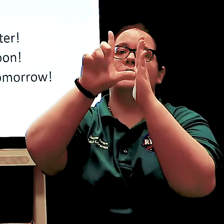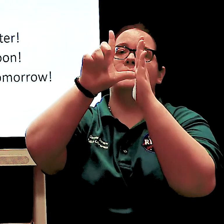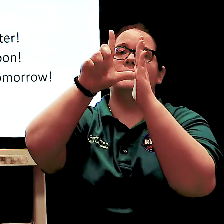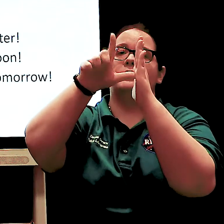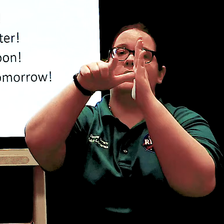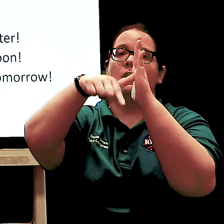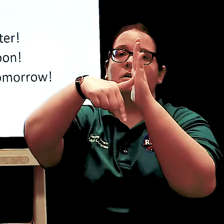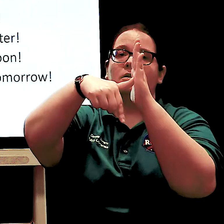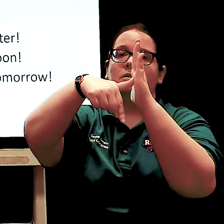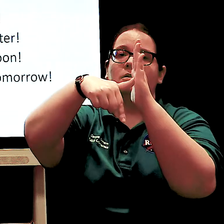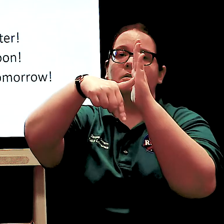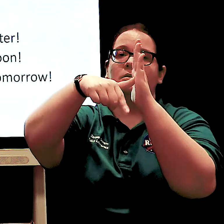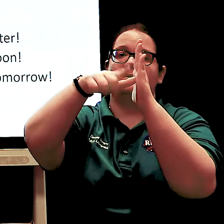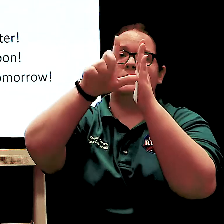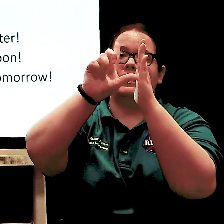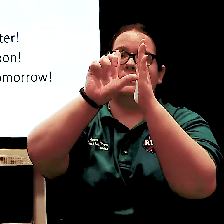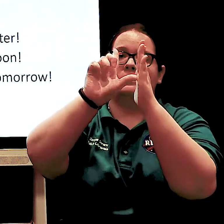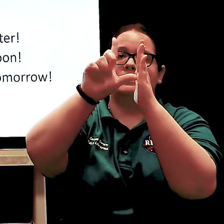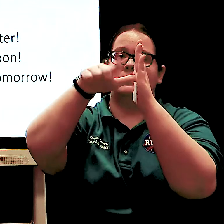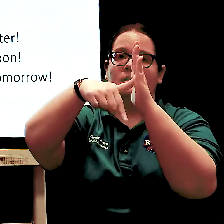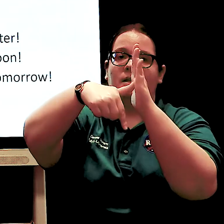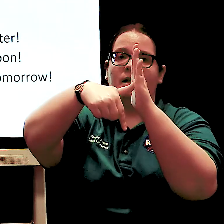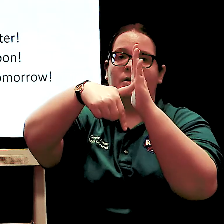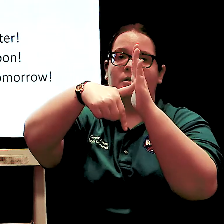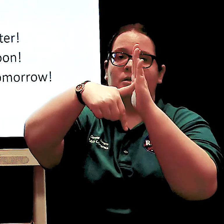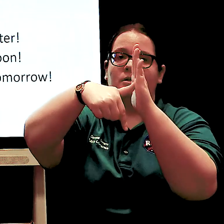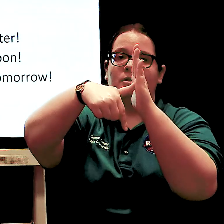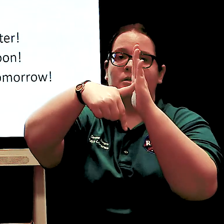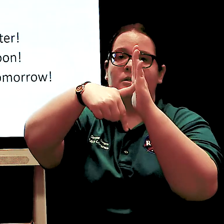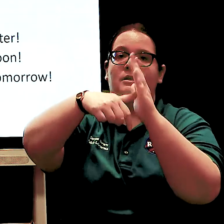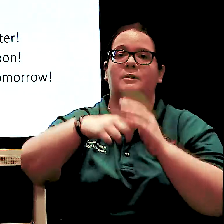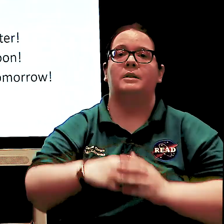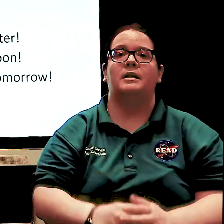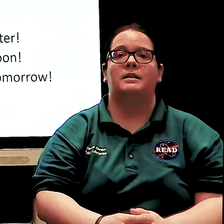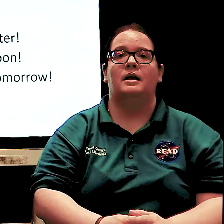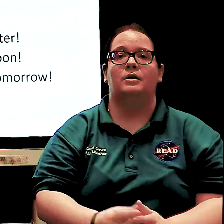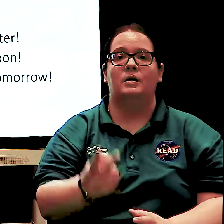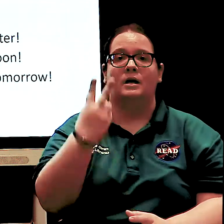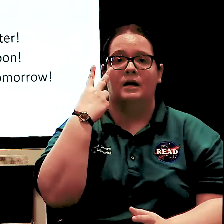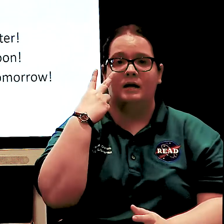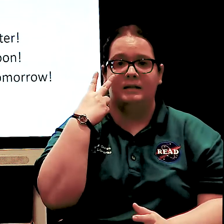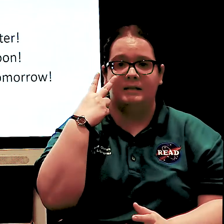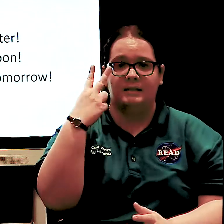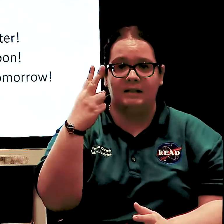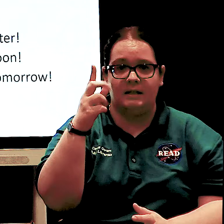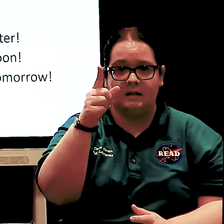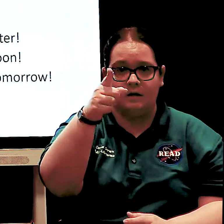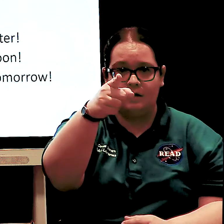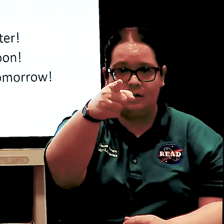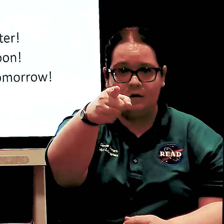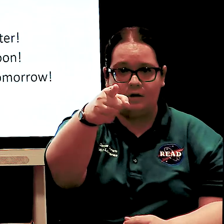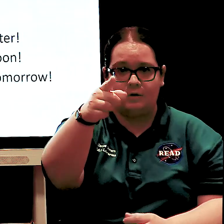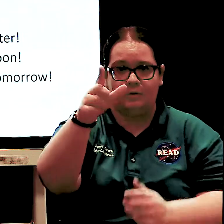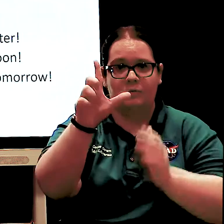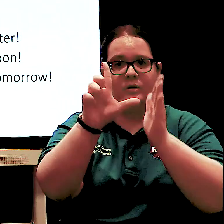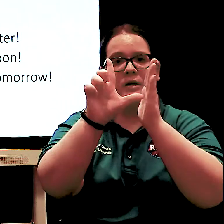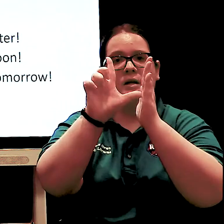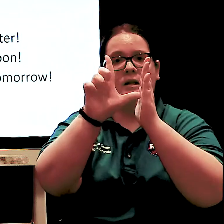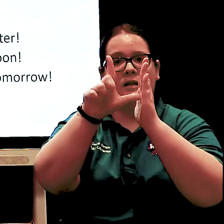of a clock, right? Later. So let's put that together. See you